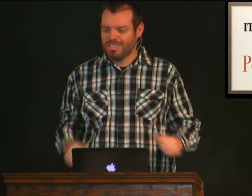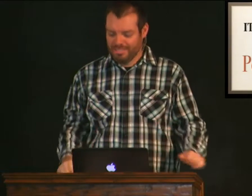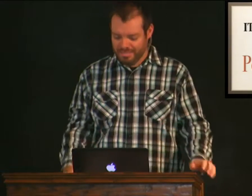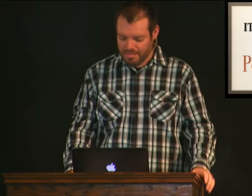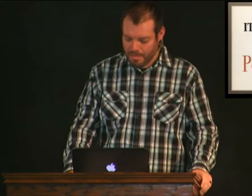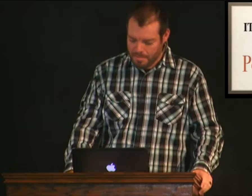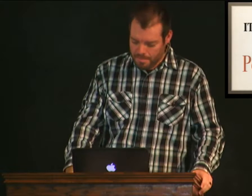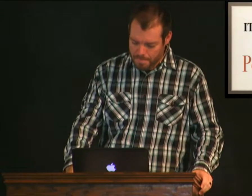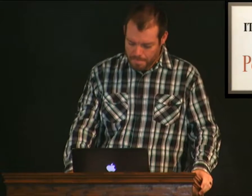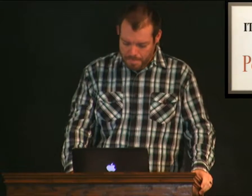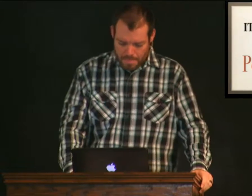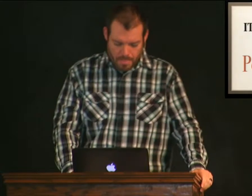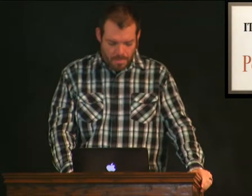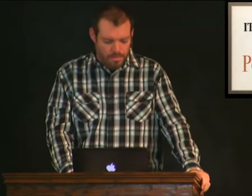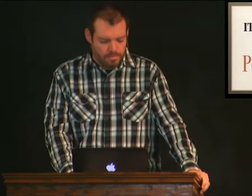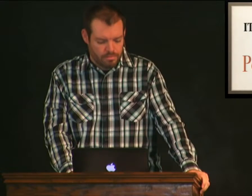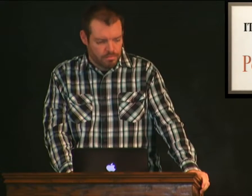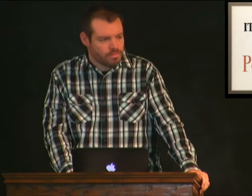Stronger.